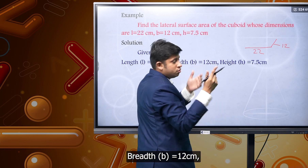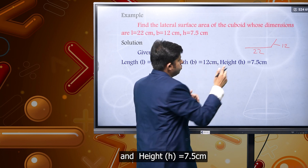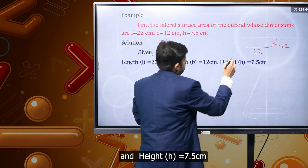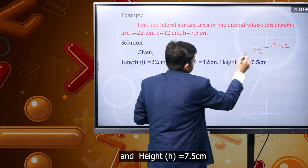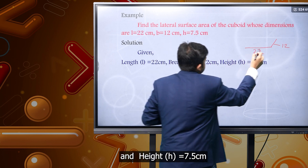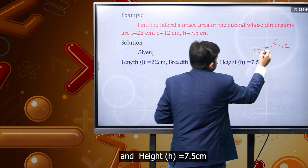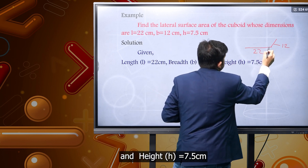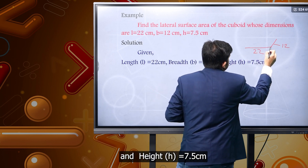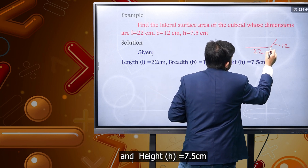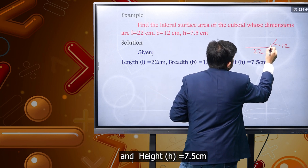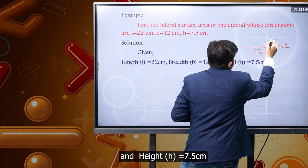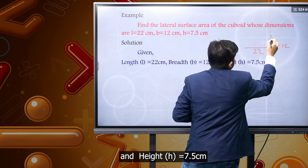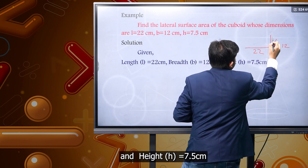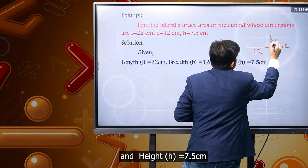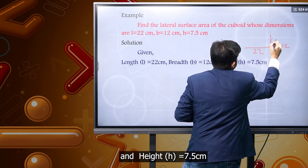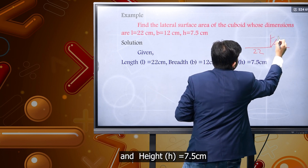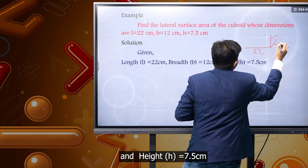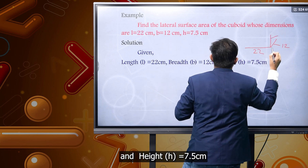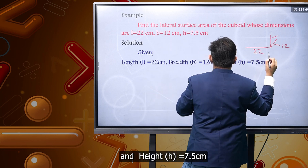and height H is equal to 7.5 cm.